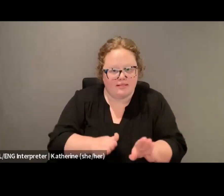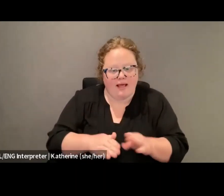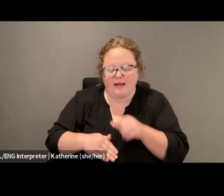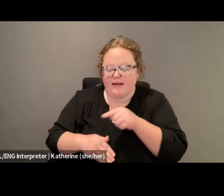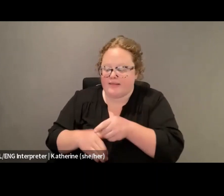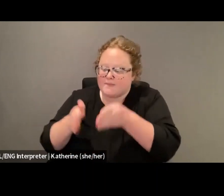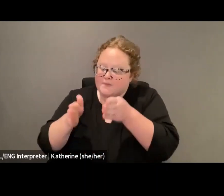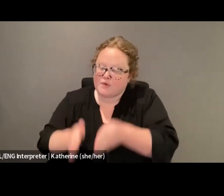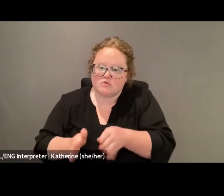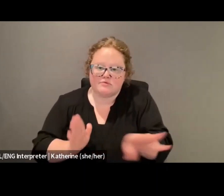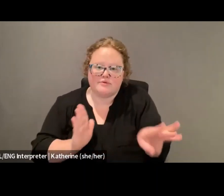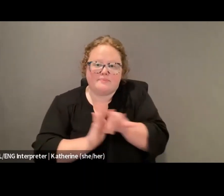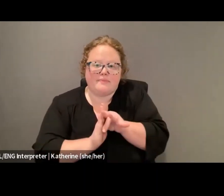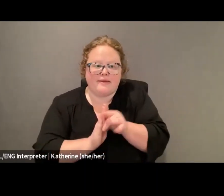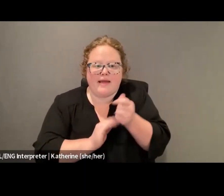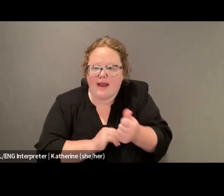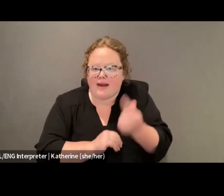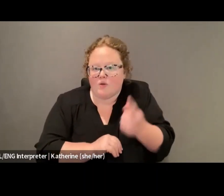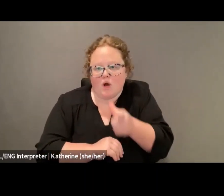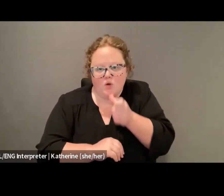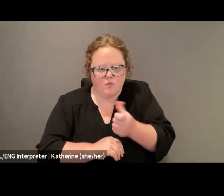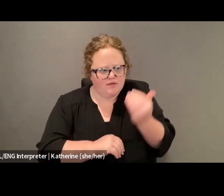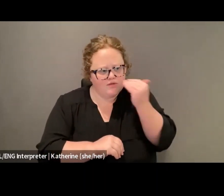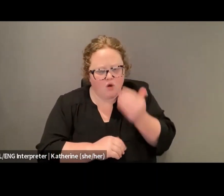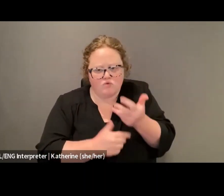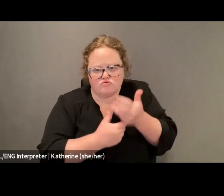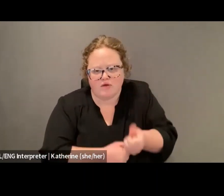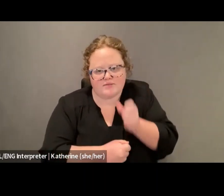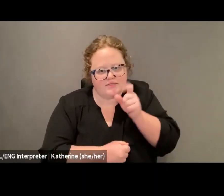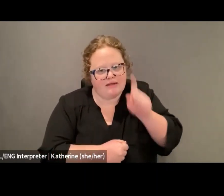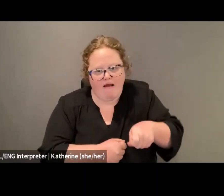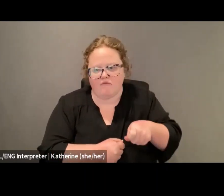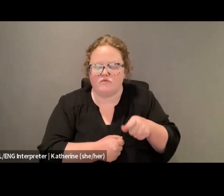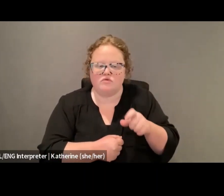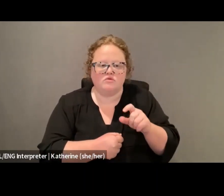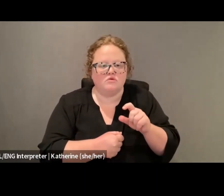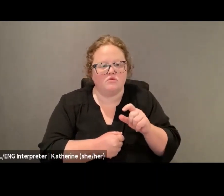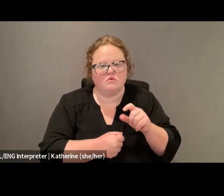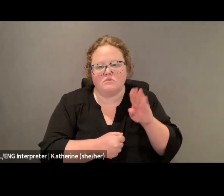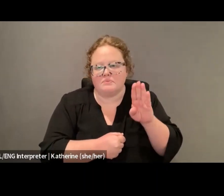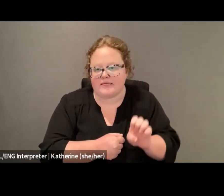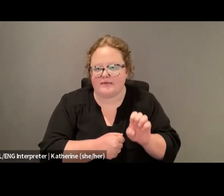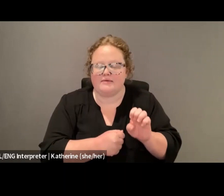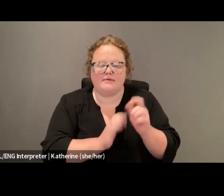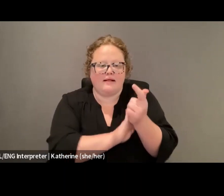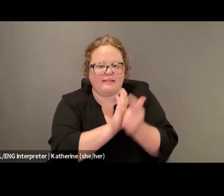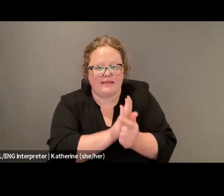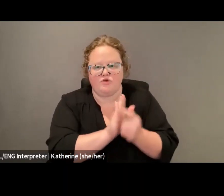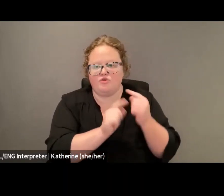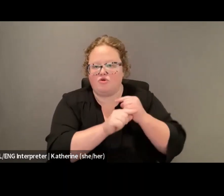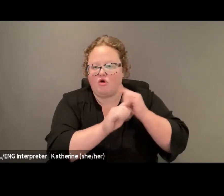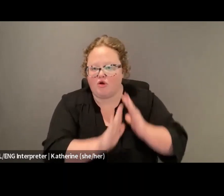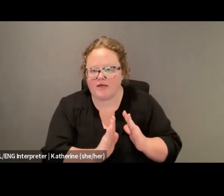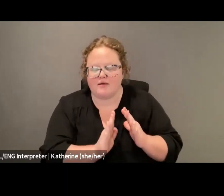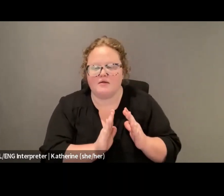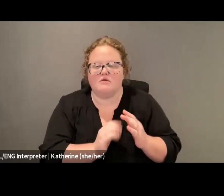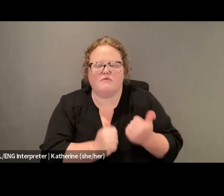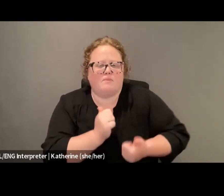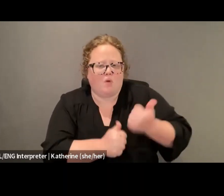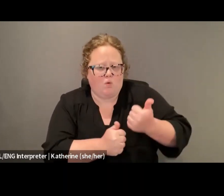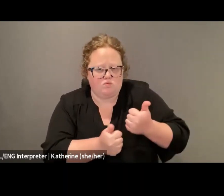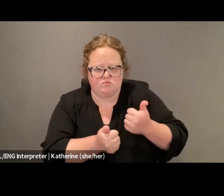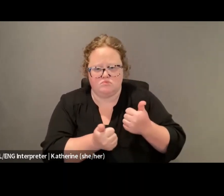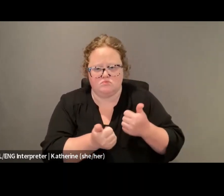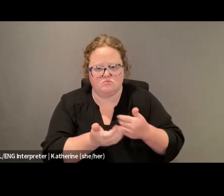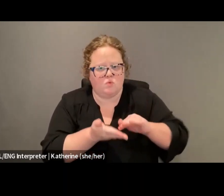their representative. So it does not necessarily have to be a legal guardian for most waivers. It could be, but it just doesn't have to be.